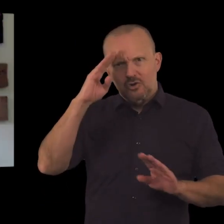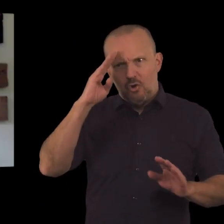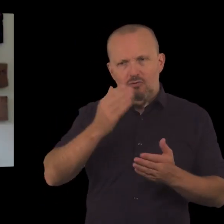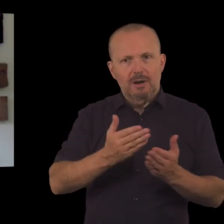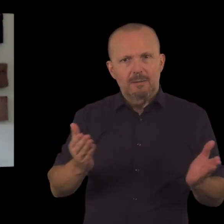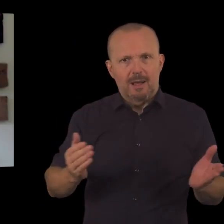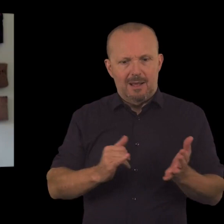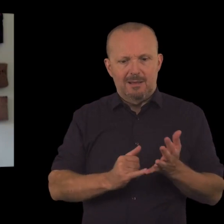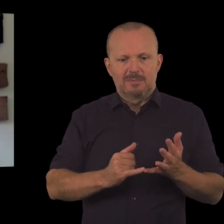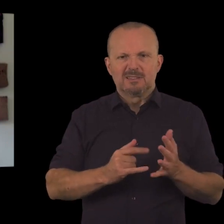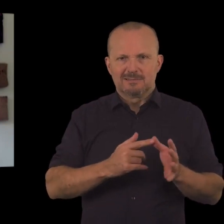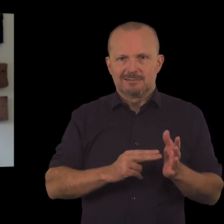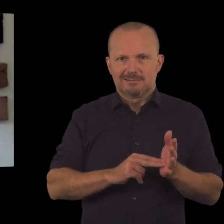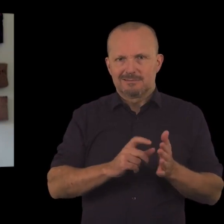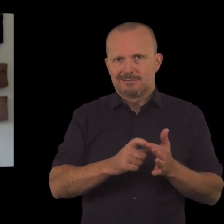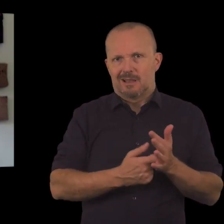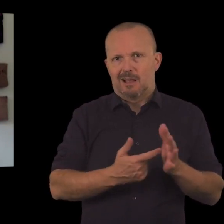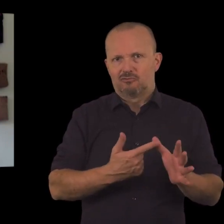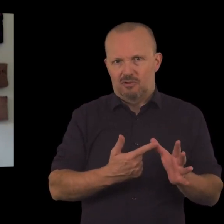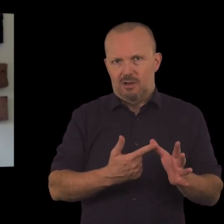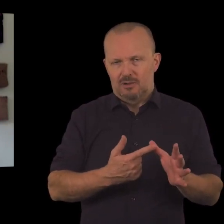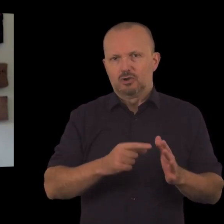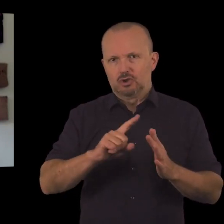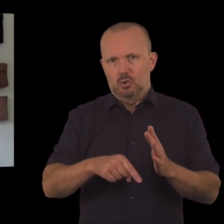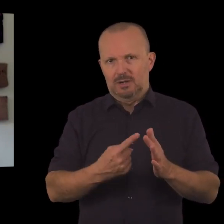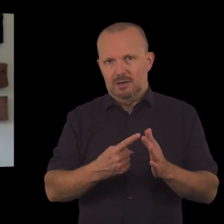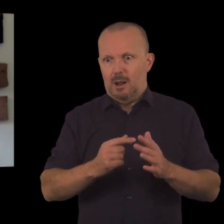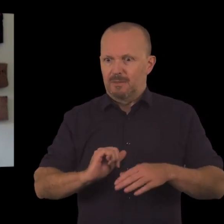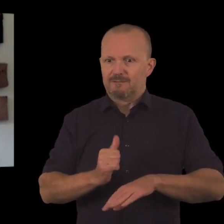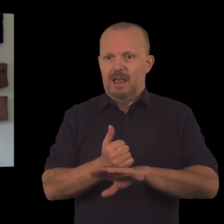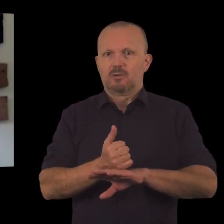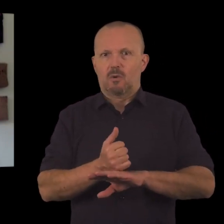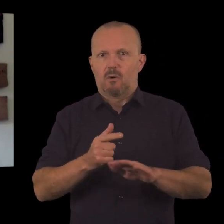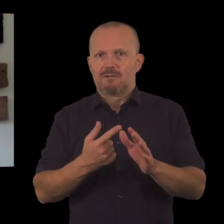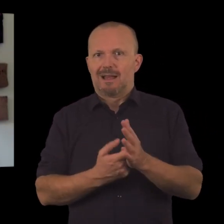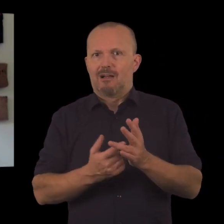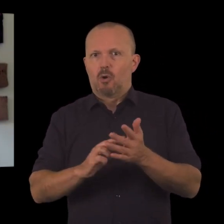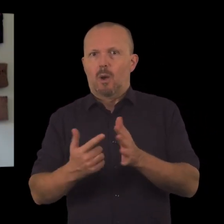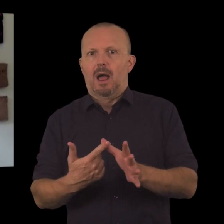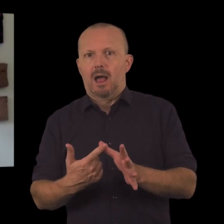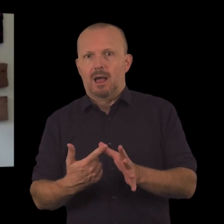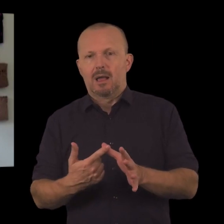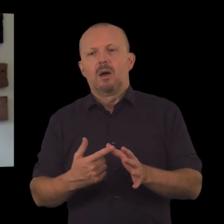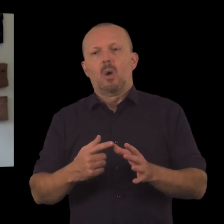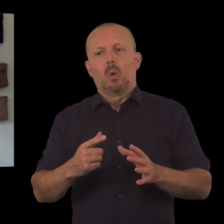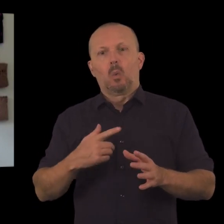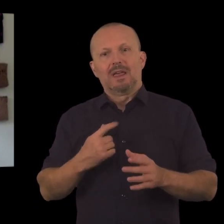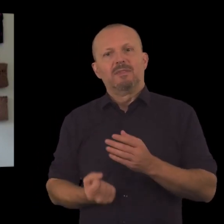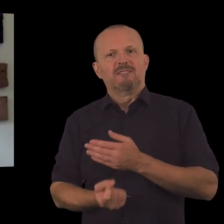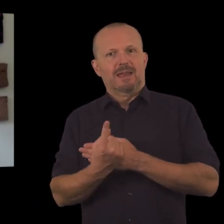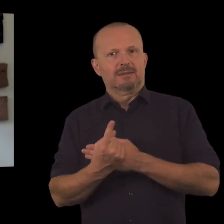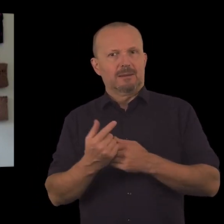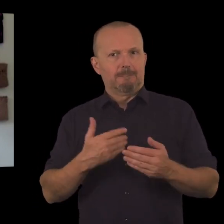ora koutou. I'm Sandra Julian. I'm the founder of Oaha, and we are the event management